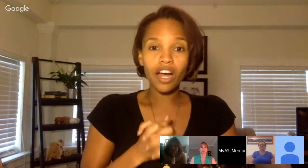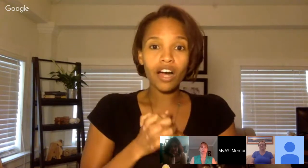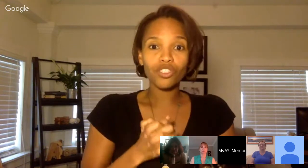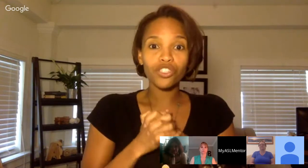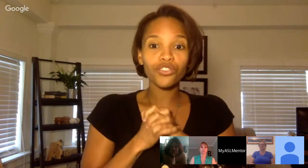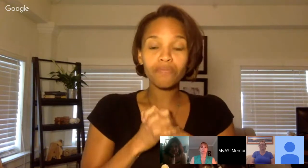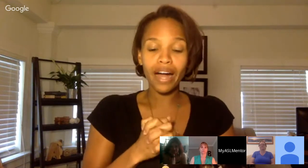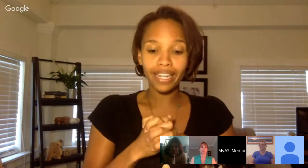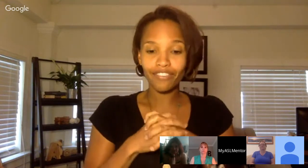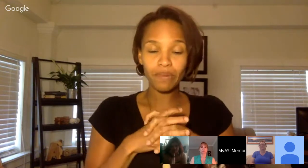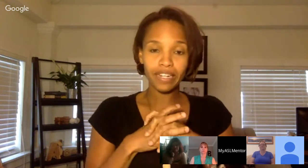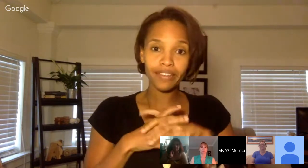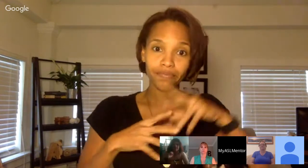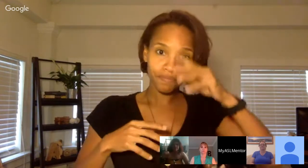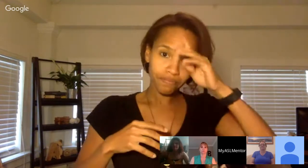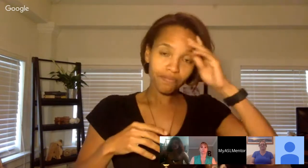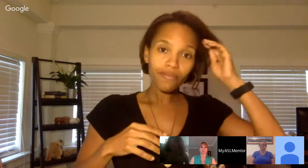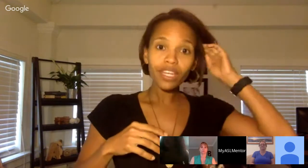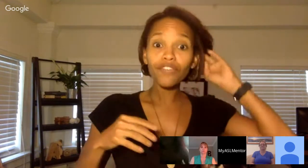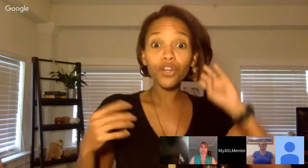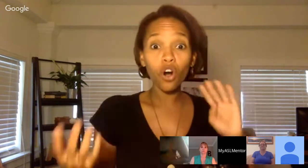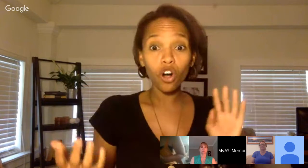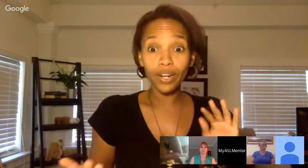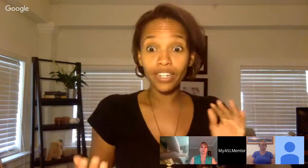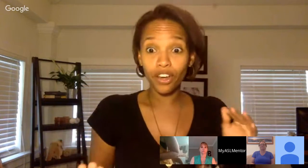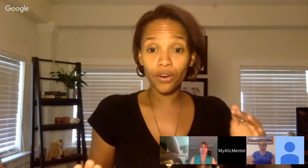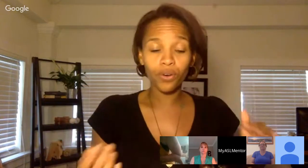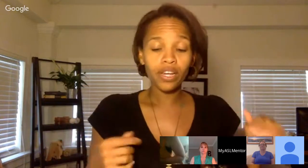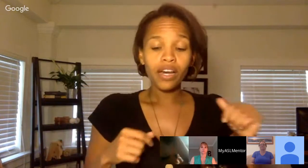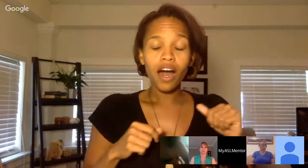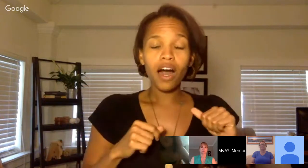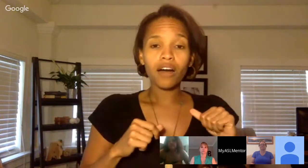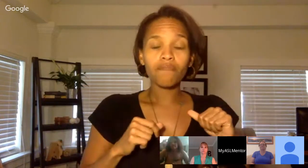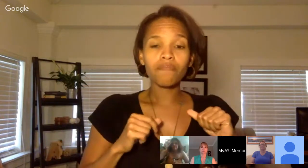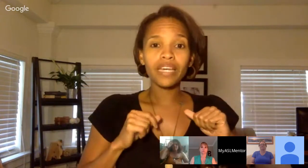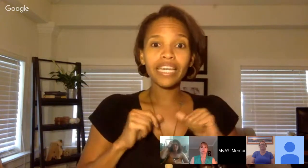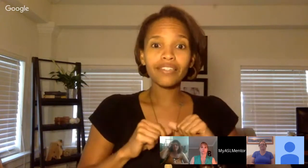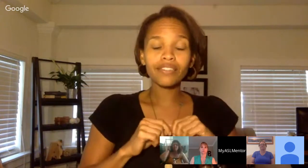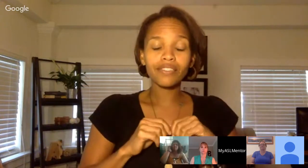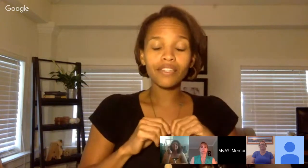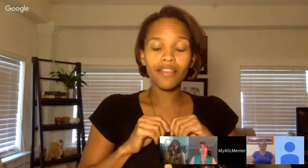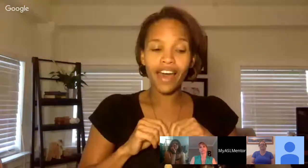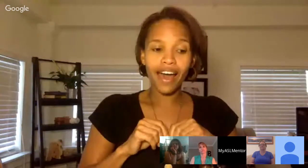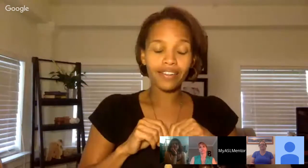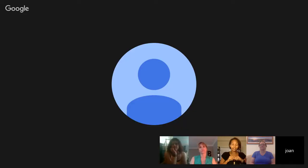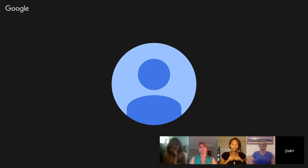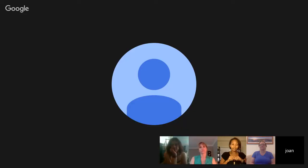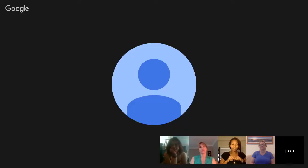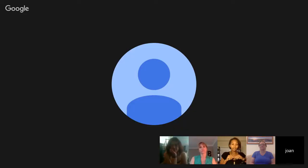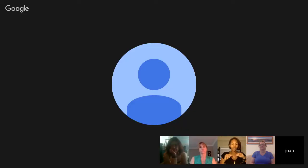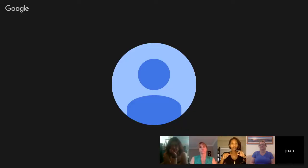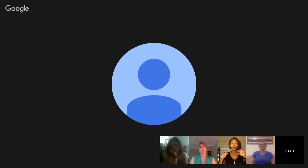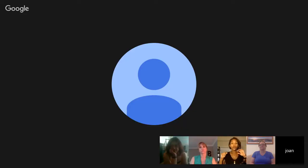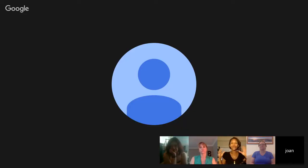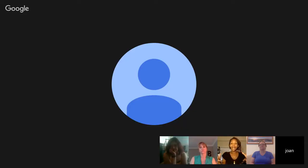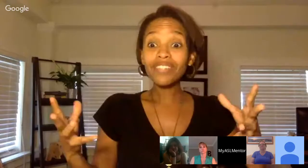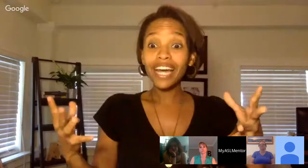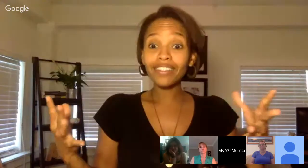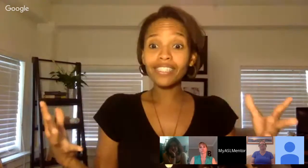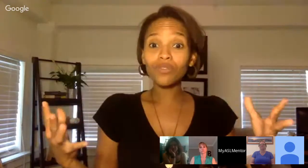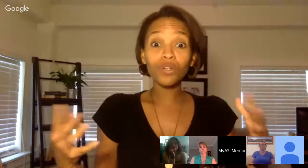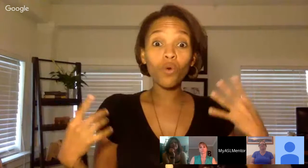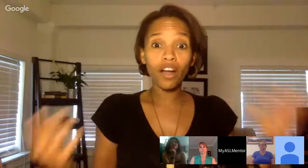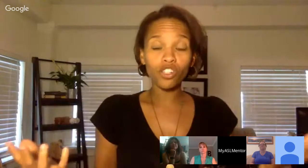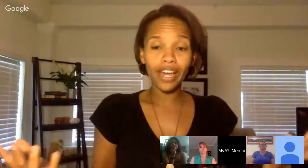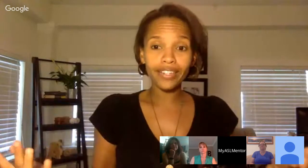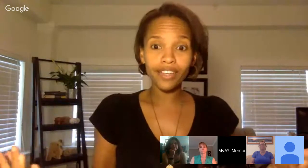webinars, just to remind everybody, if you don't already know, is that we have a